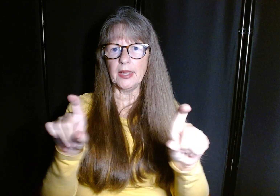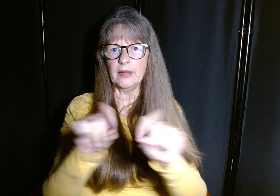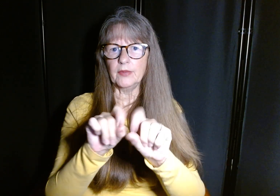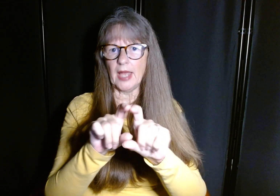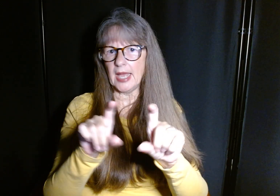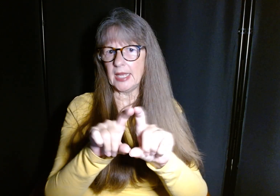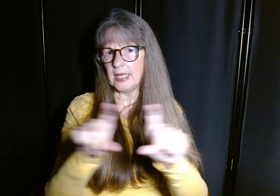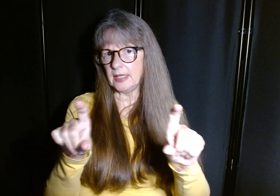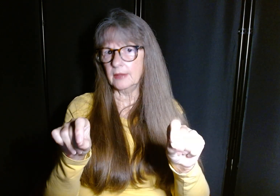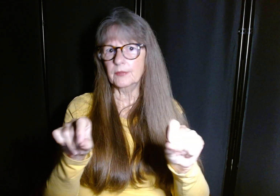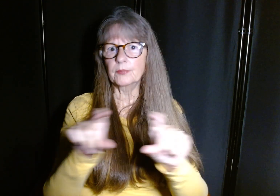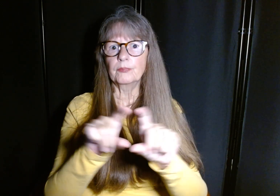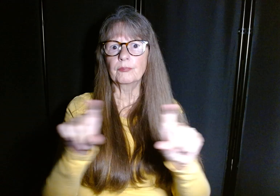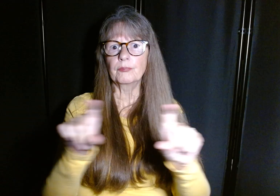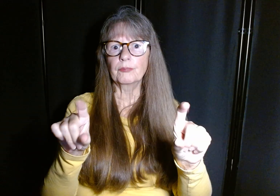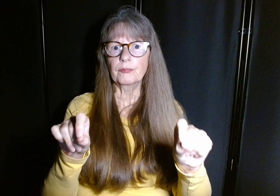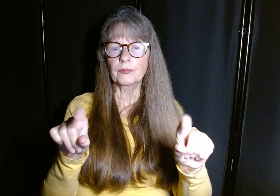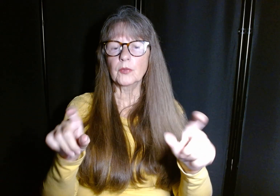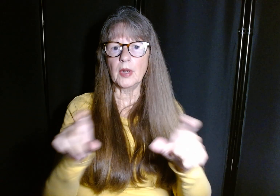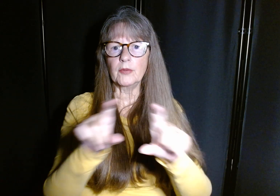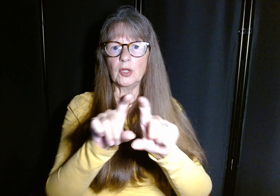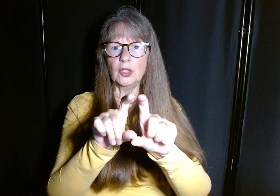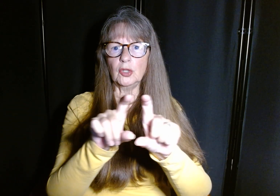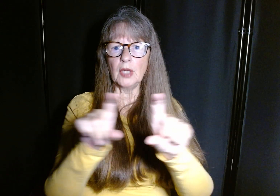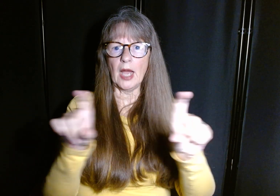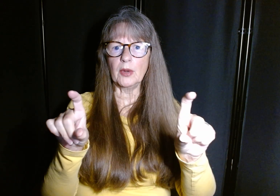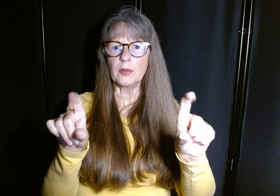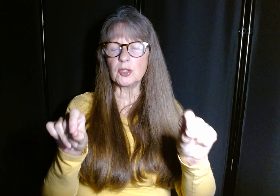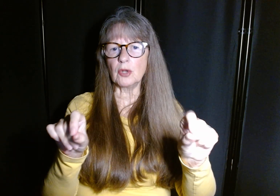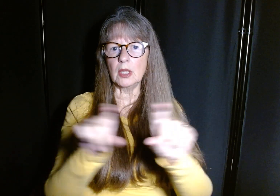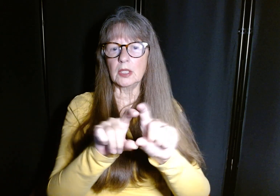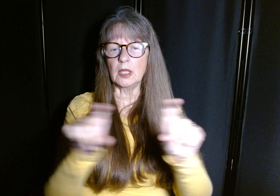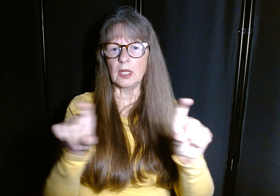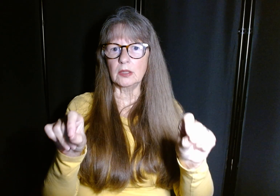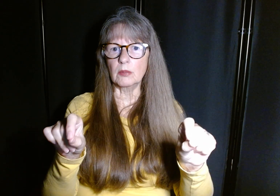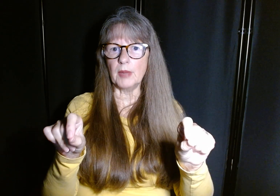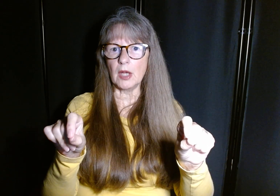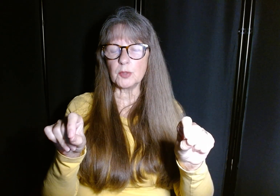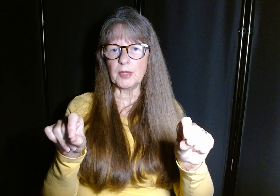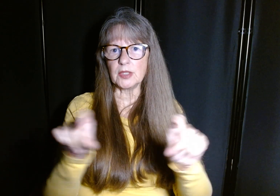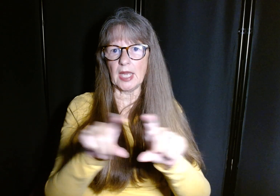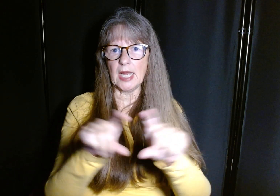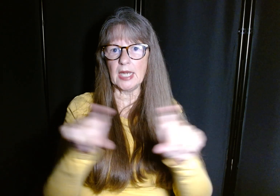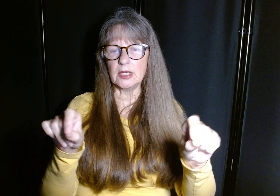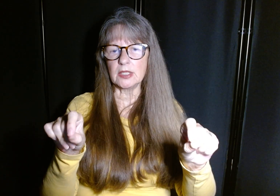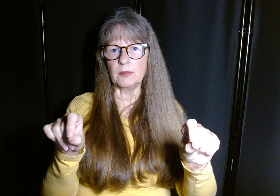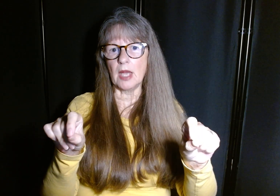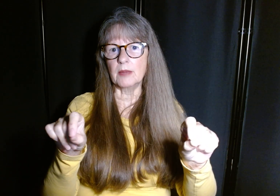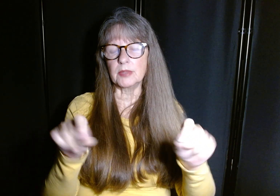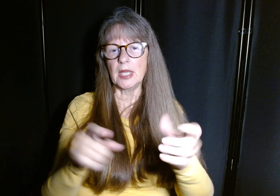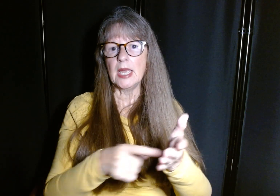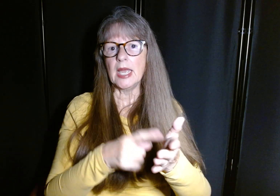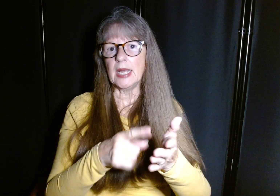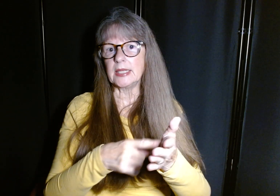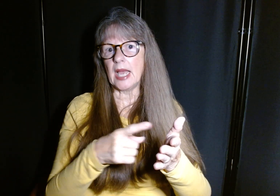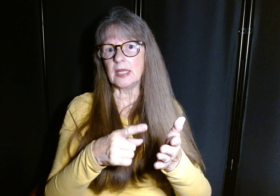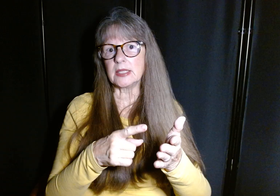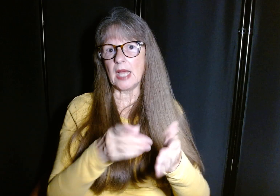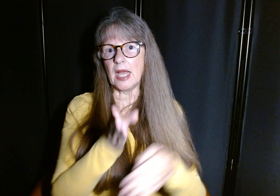the heading, whatever. And I would always draw like a little box because the heading is sometimes in